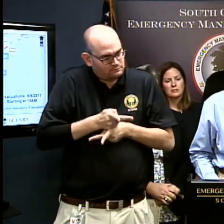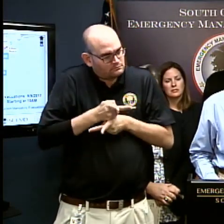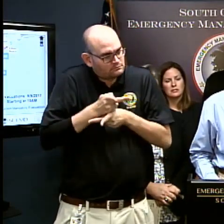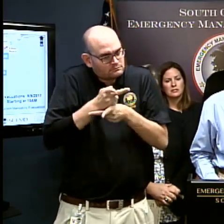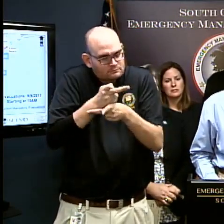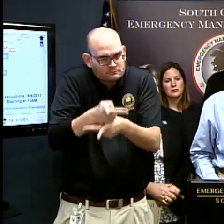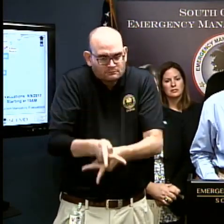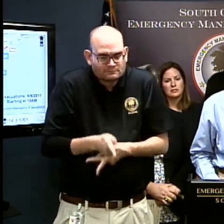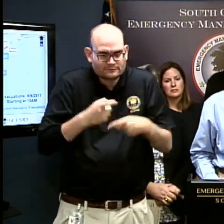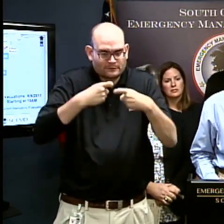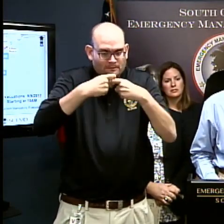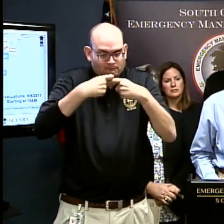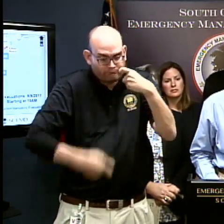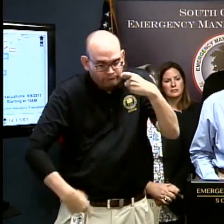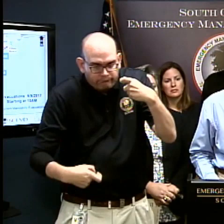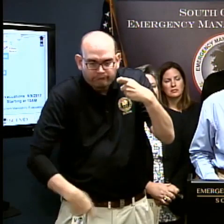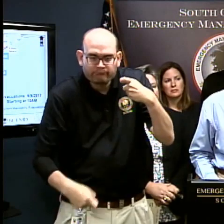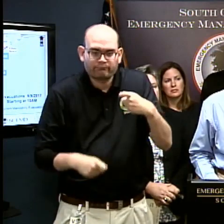some high winds.